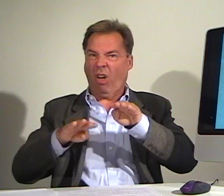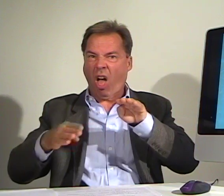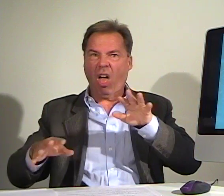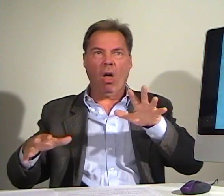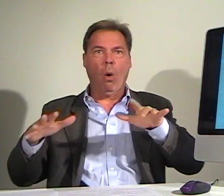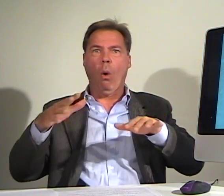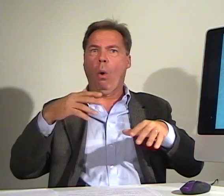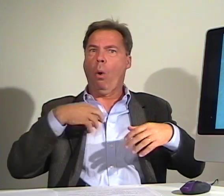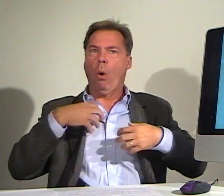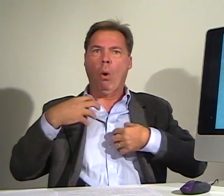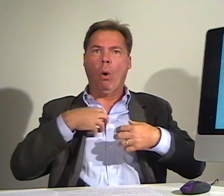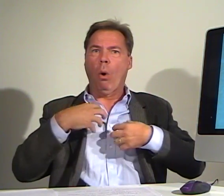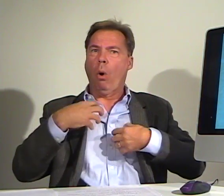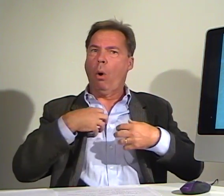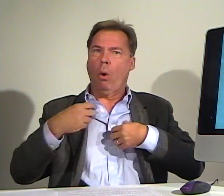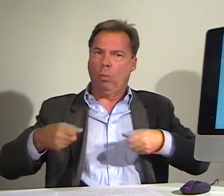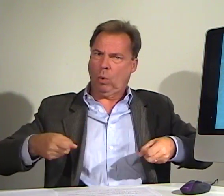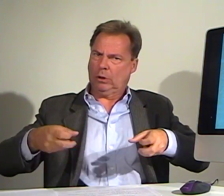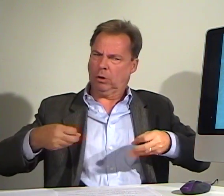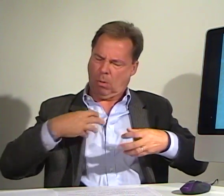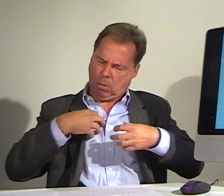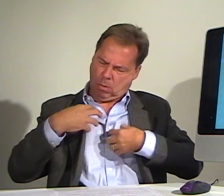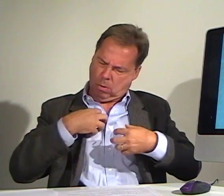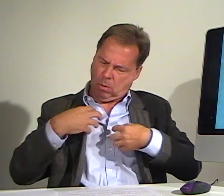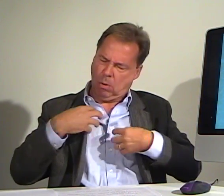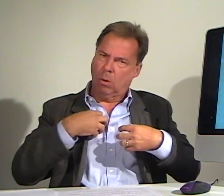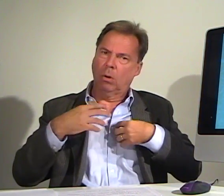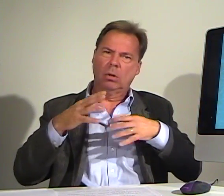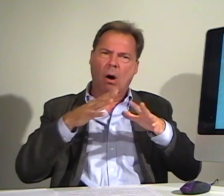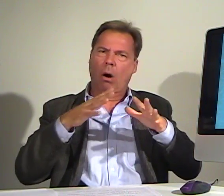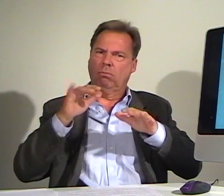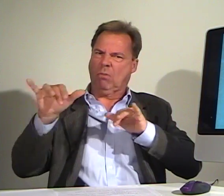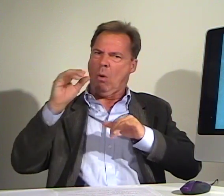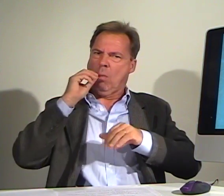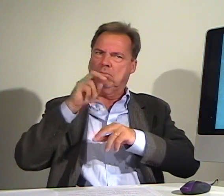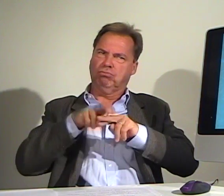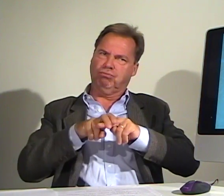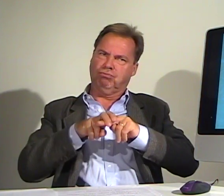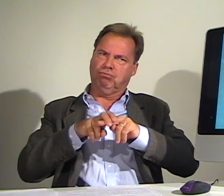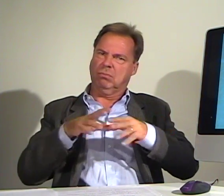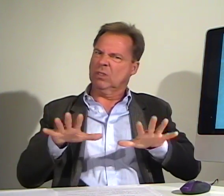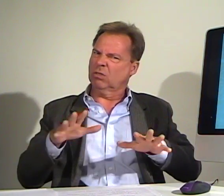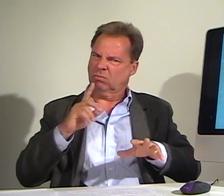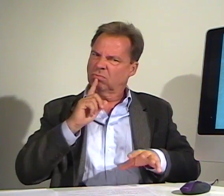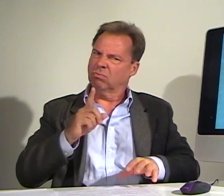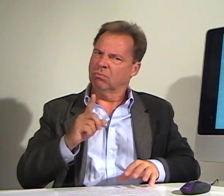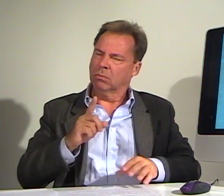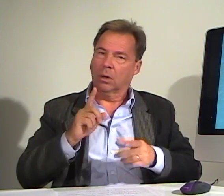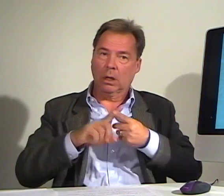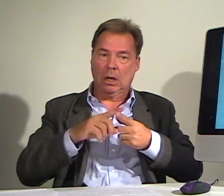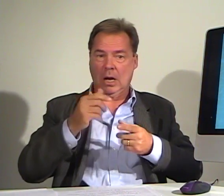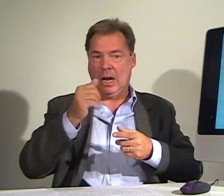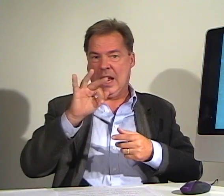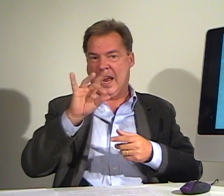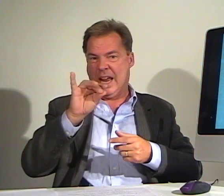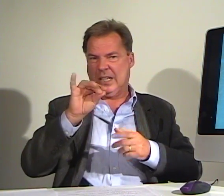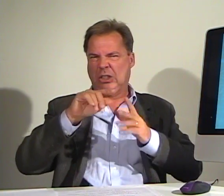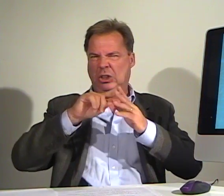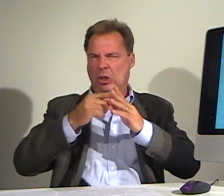Used to be many years ago that steps were very common and not so much ramps. People in wheelchairs started to